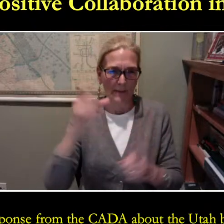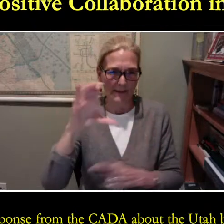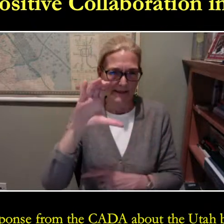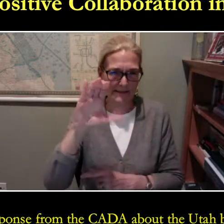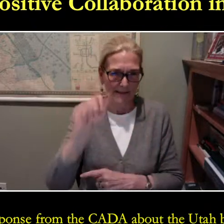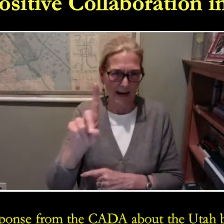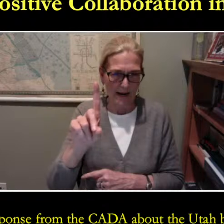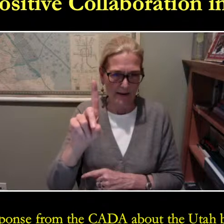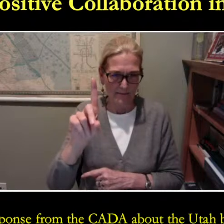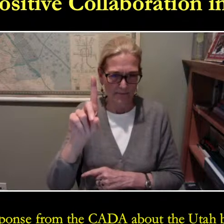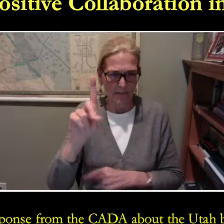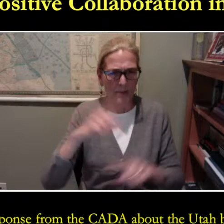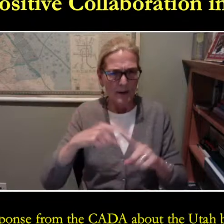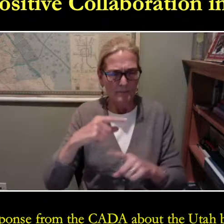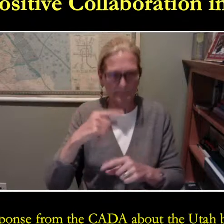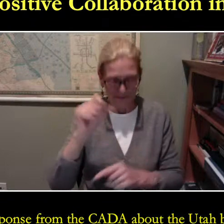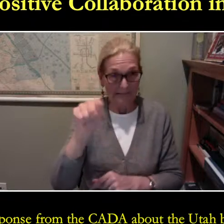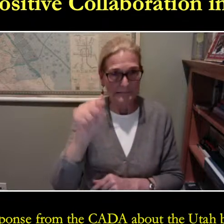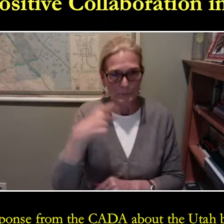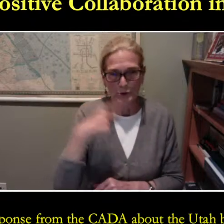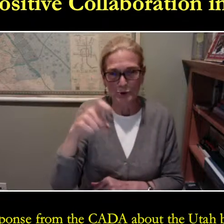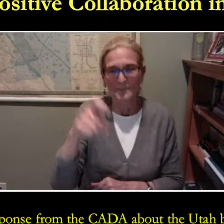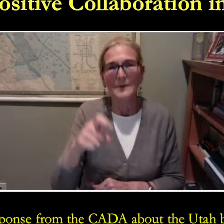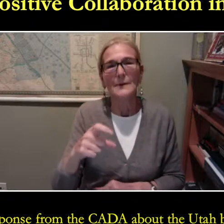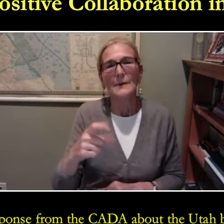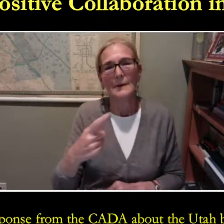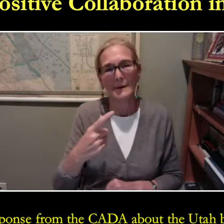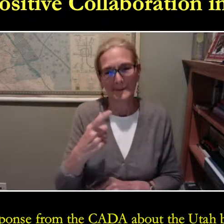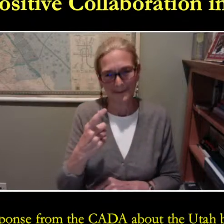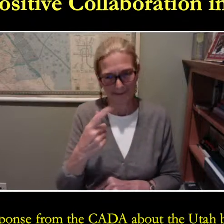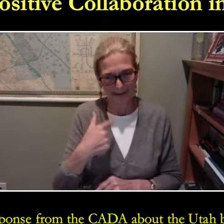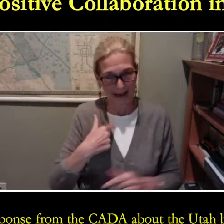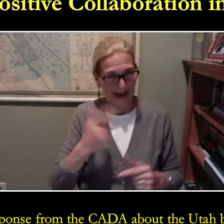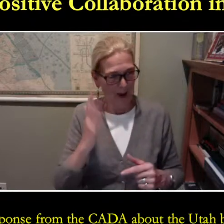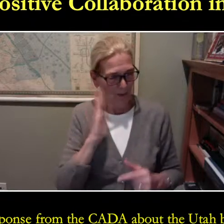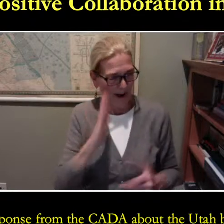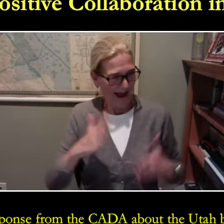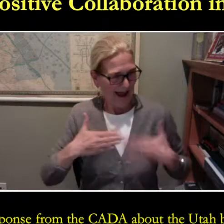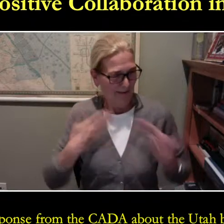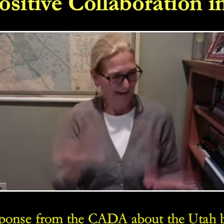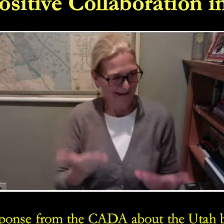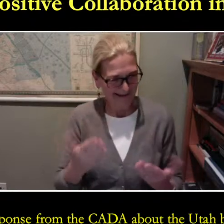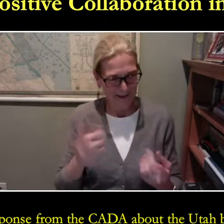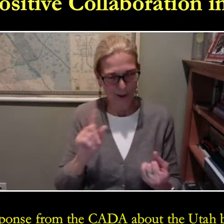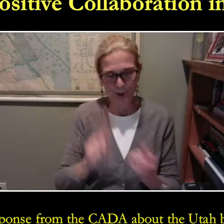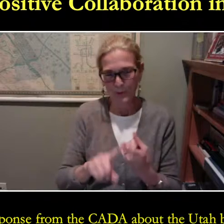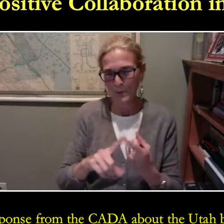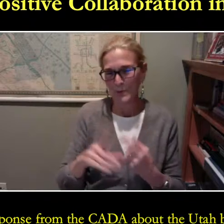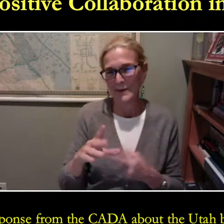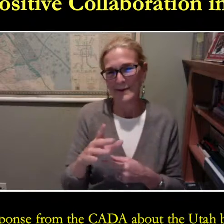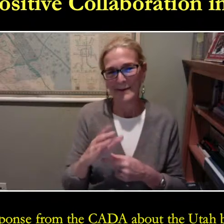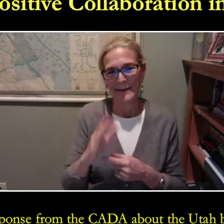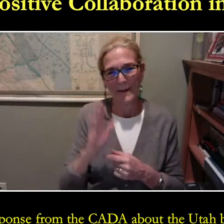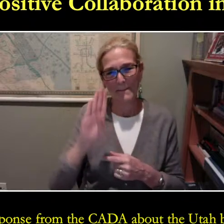We did discuss doing a letter, an official letter, and yes, I think we should.